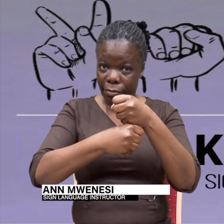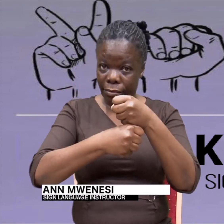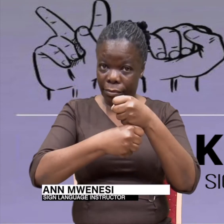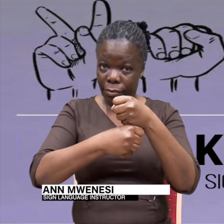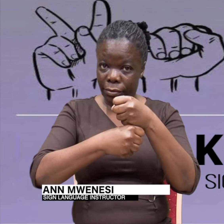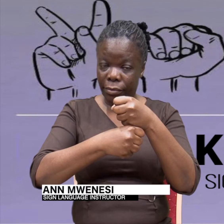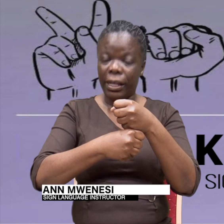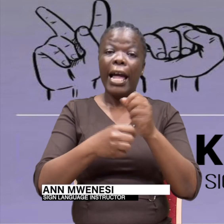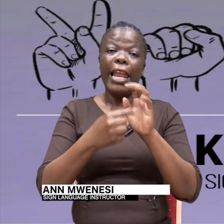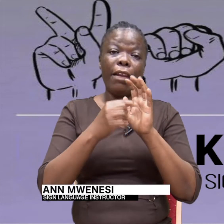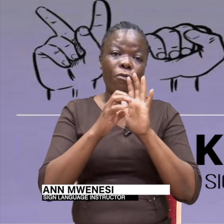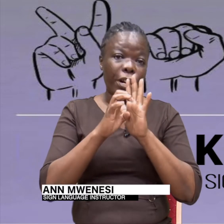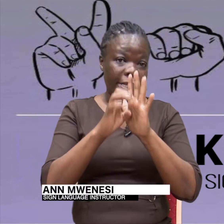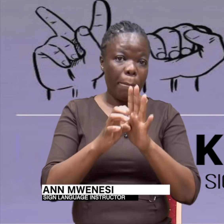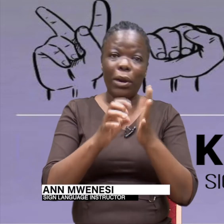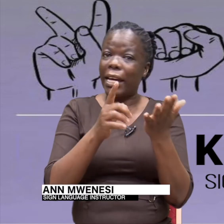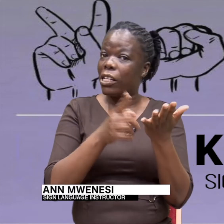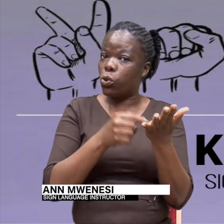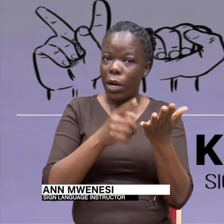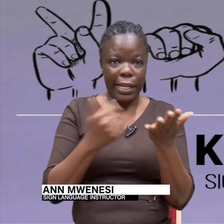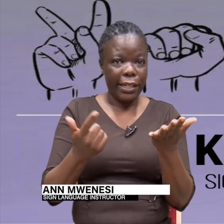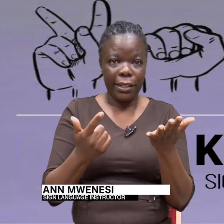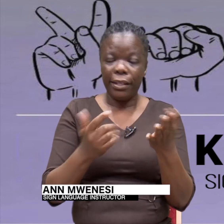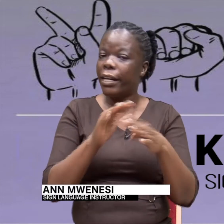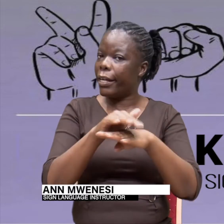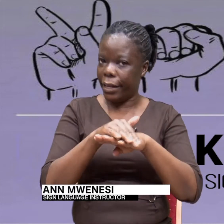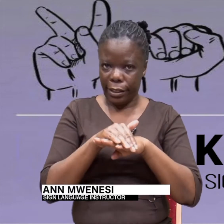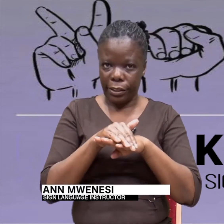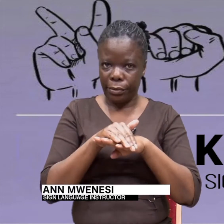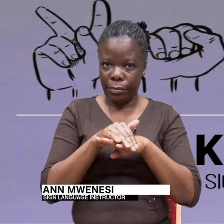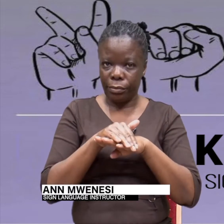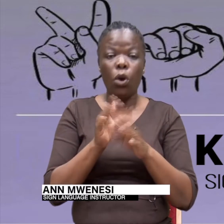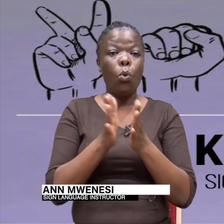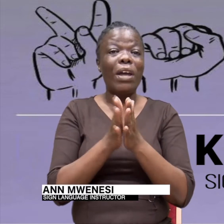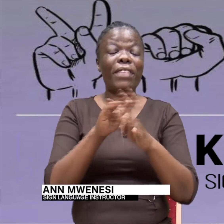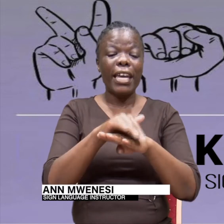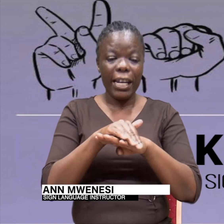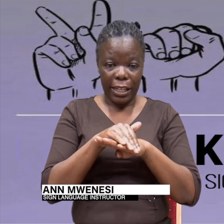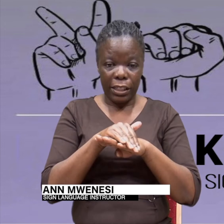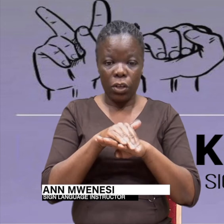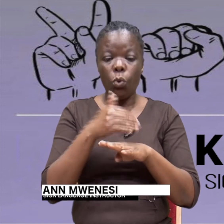For example, like Kiswahili, English. With English, we